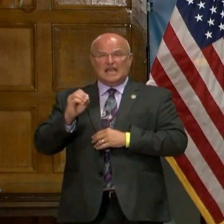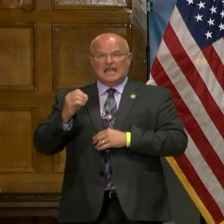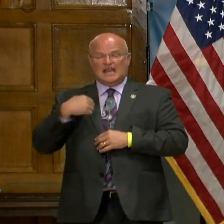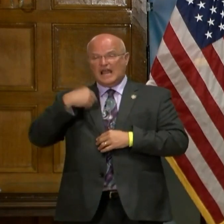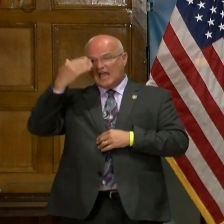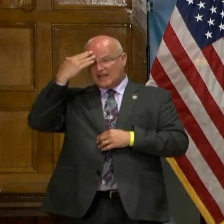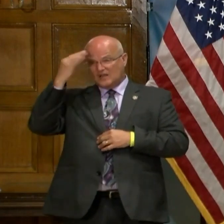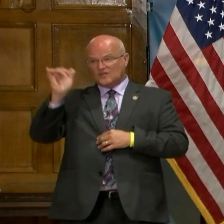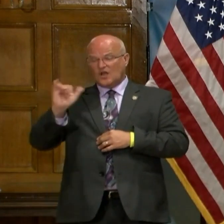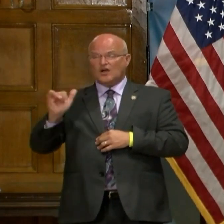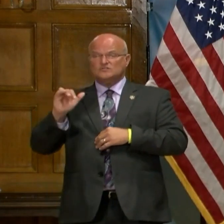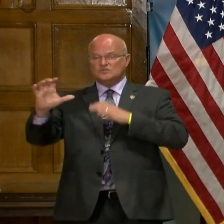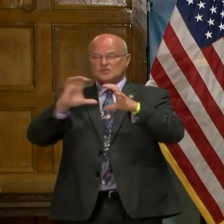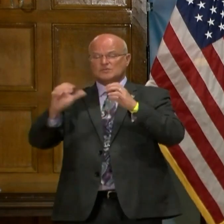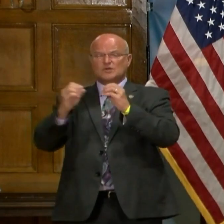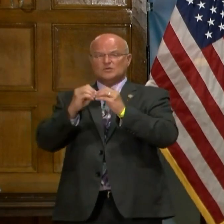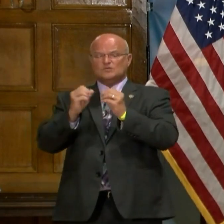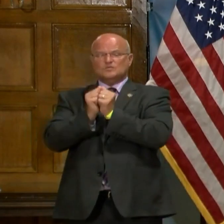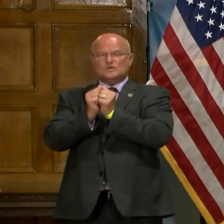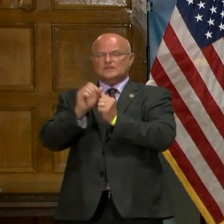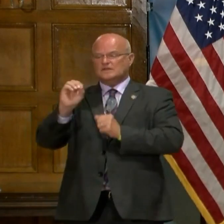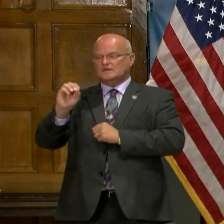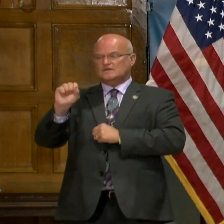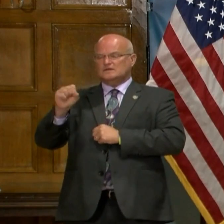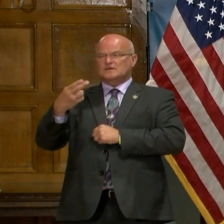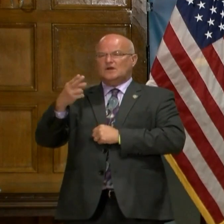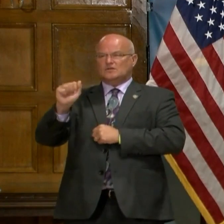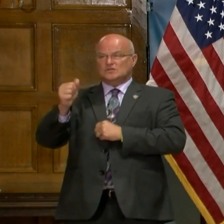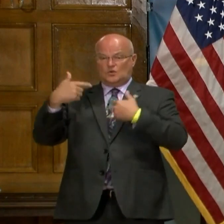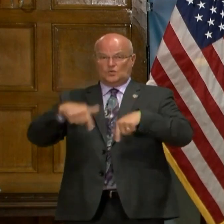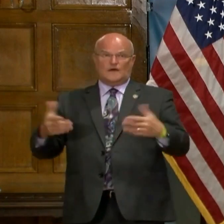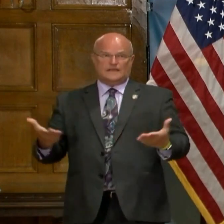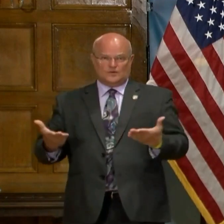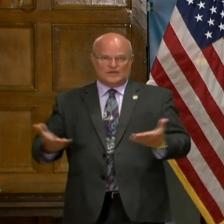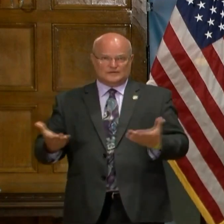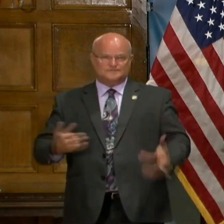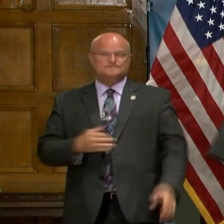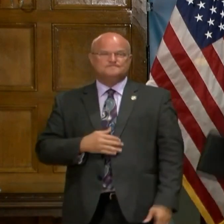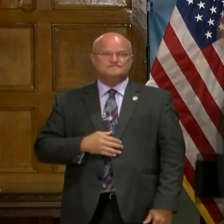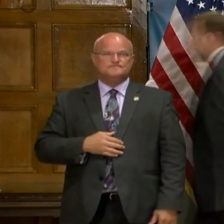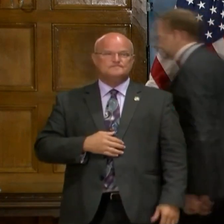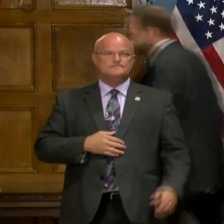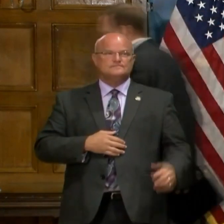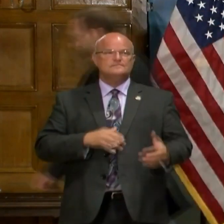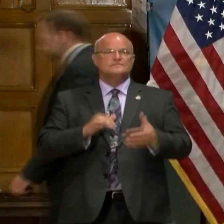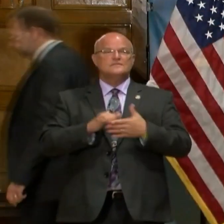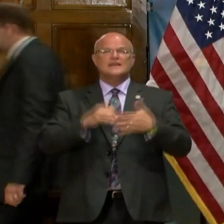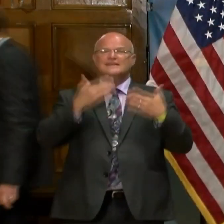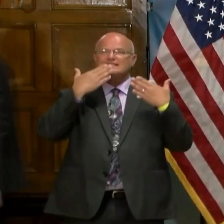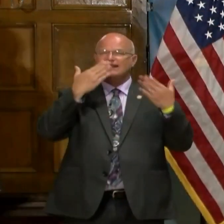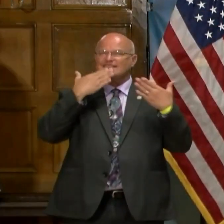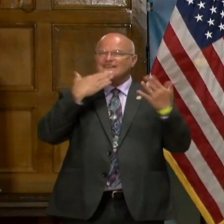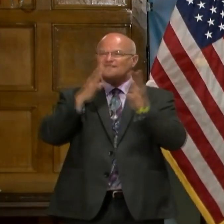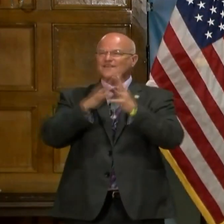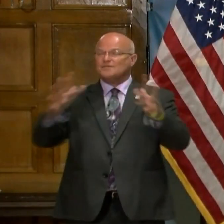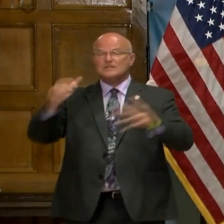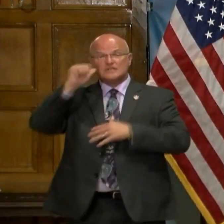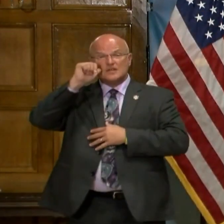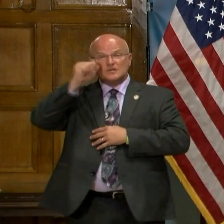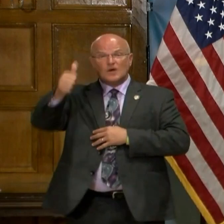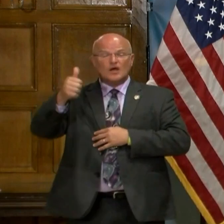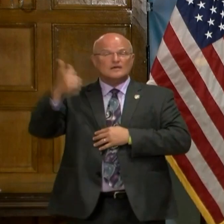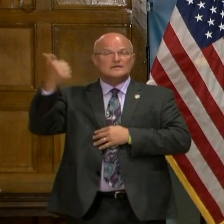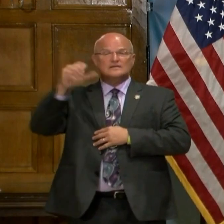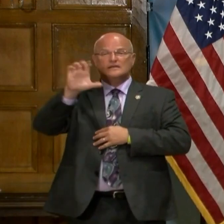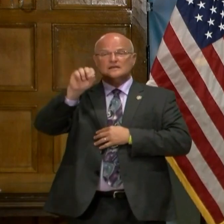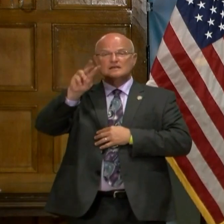I know they also did communicate with OSHA during the time they were here. With that, thank you very much. And tomorrow we'll be